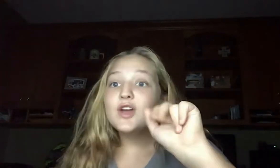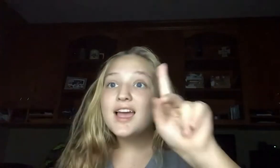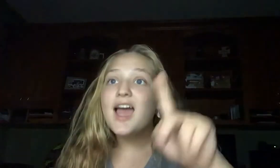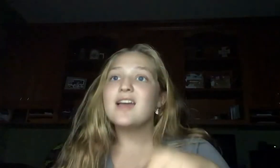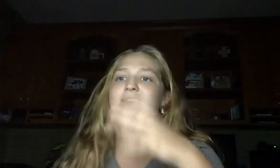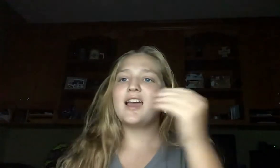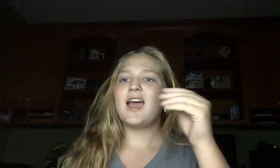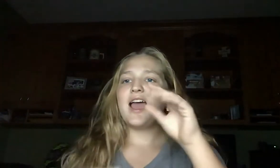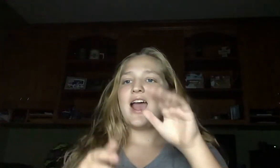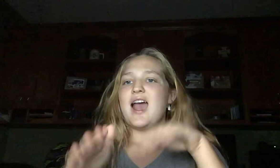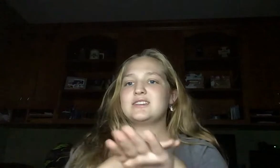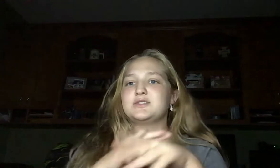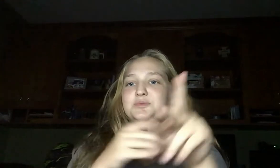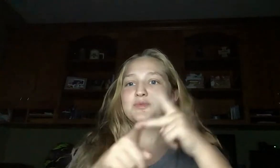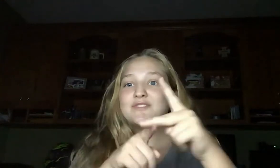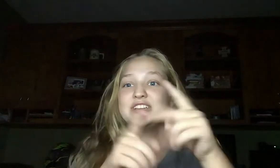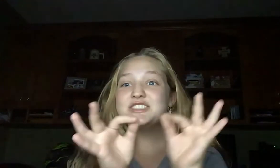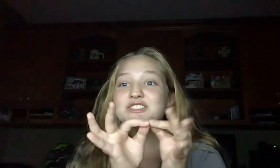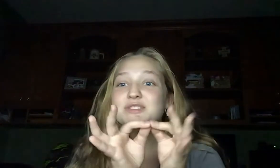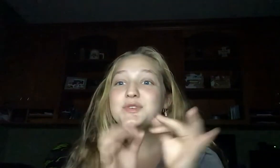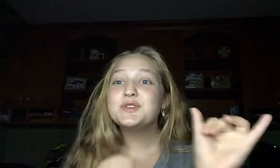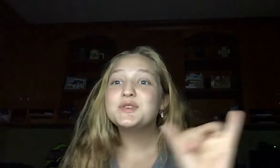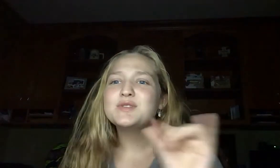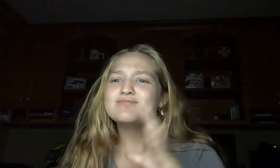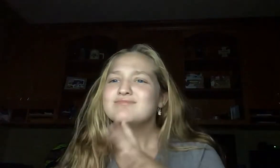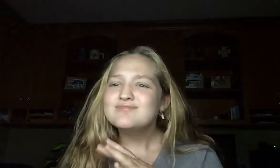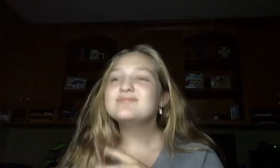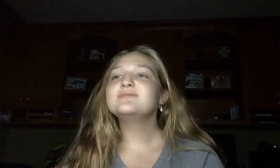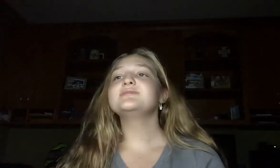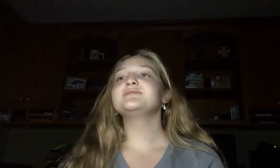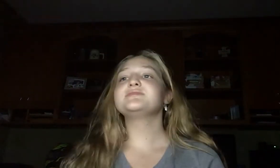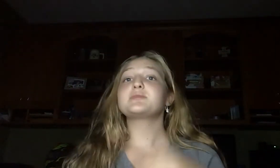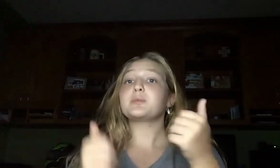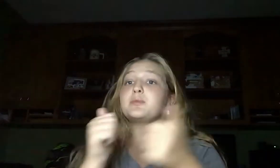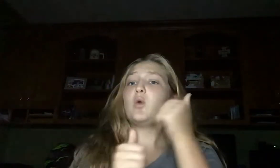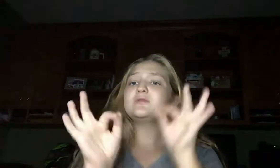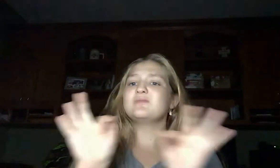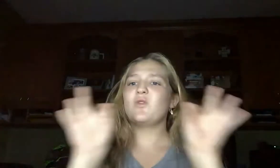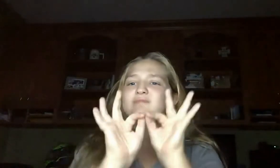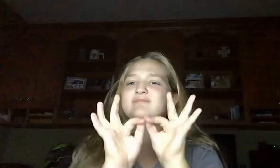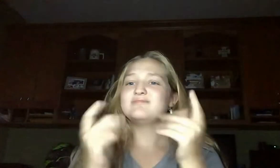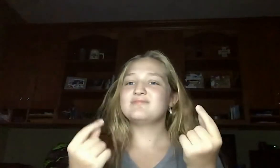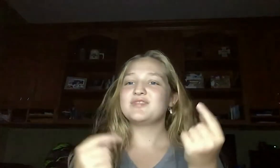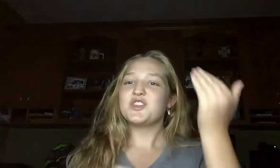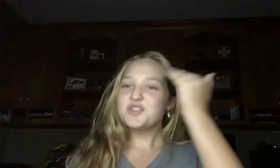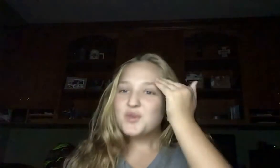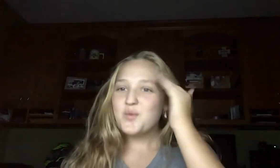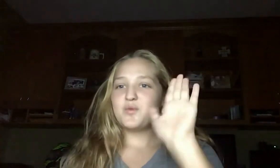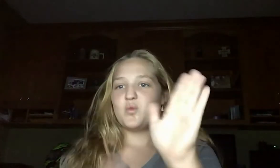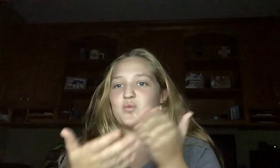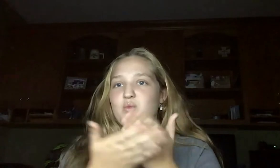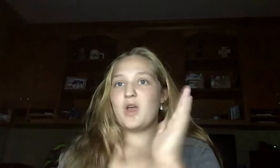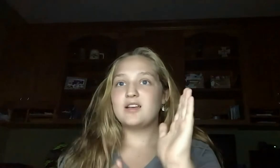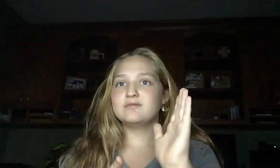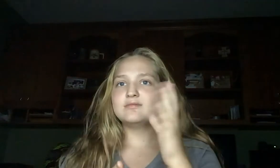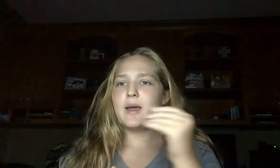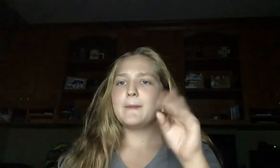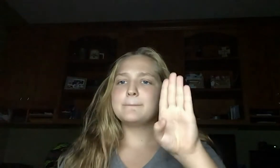NAD, and Access Professional Interpreting as well. Most important, you need to know your rights